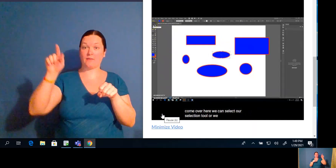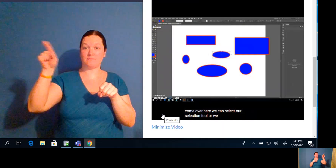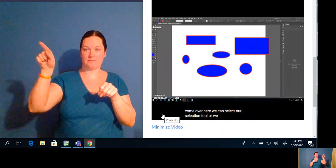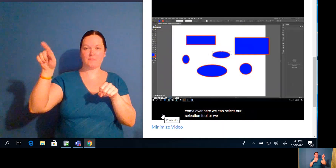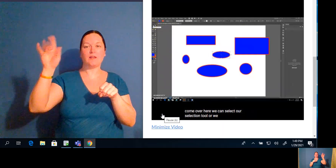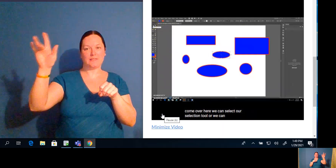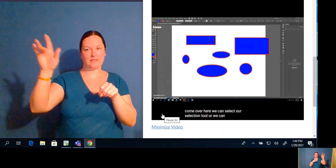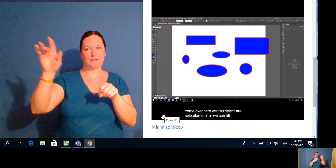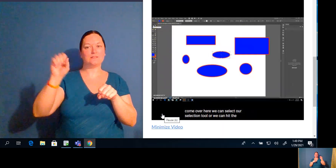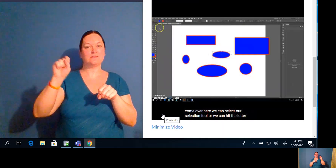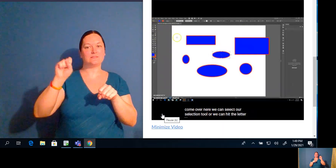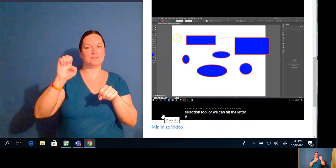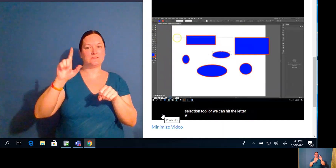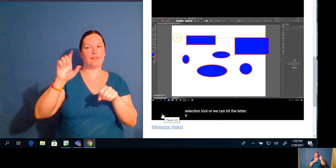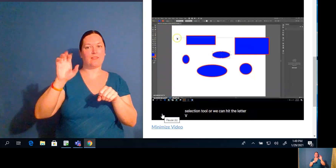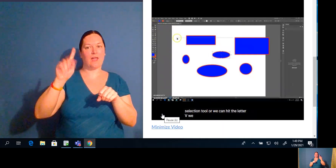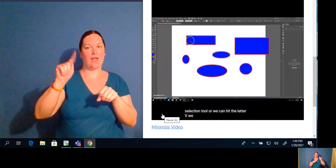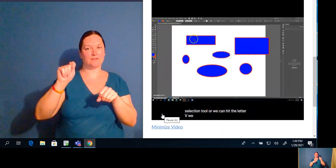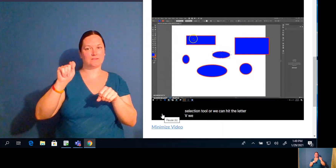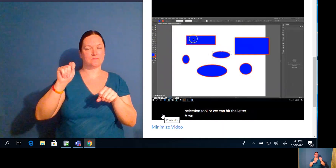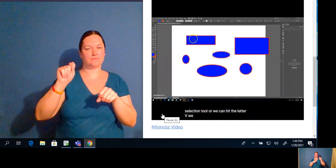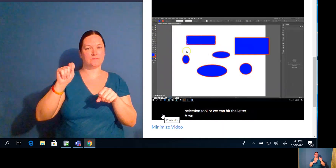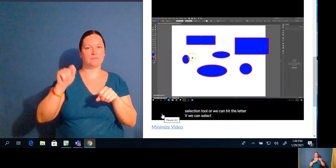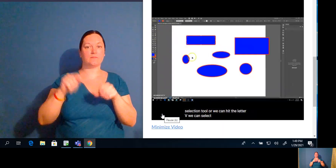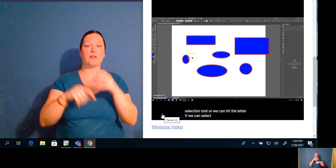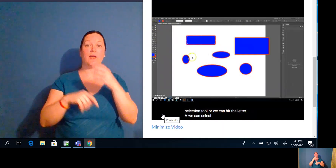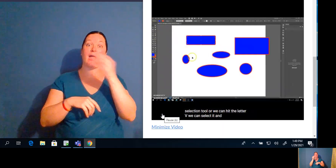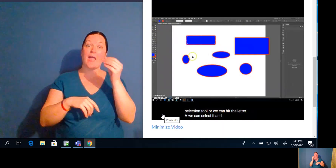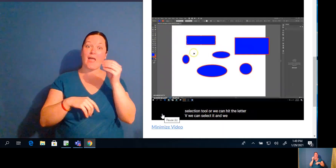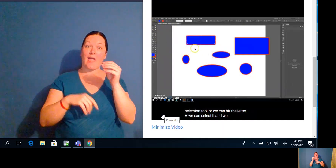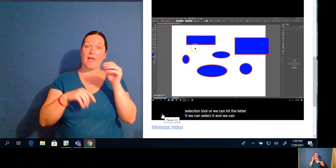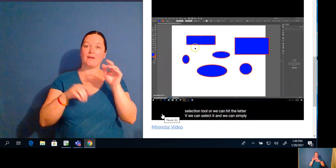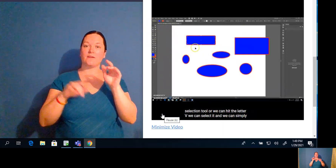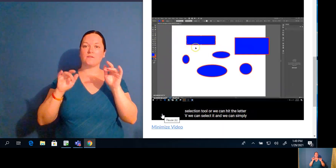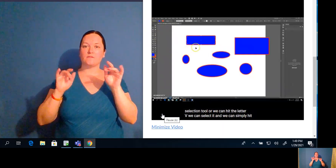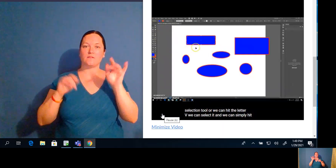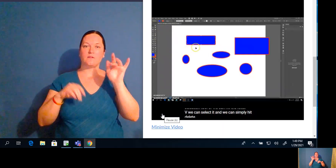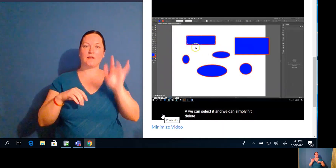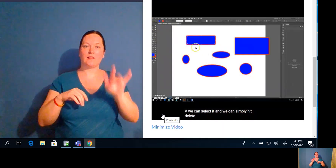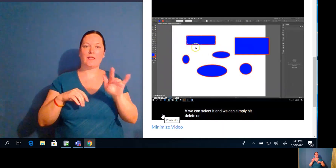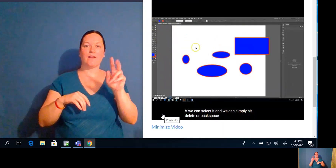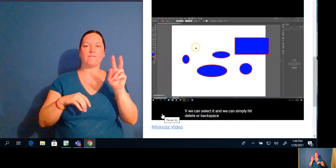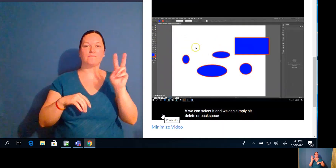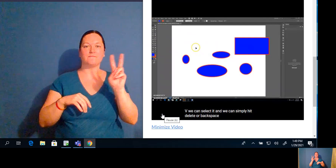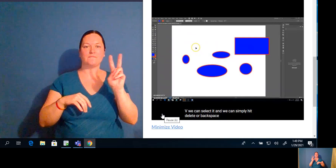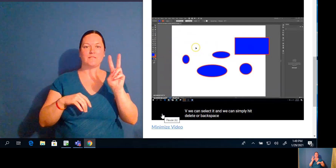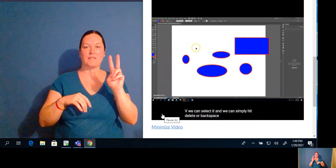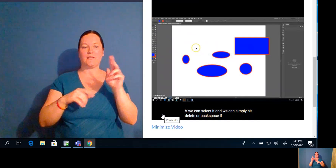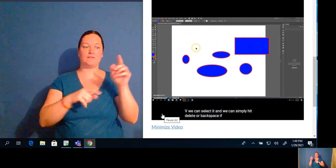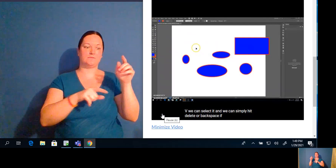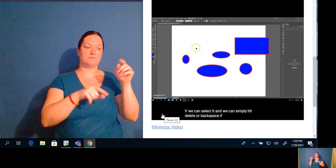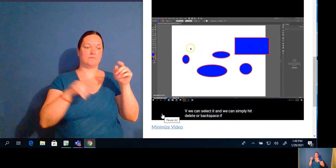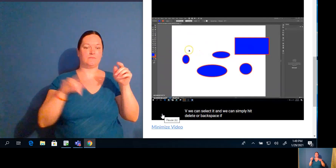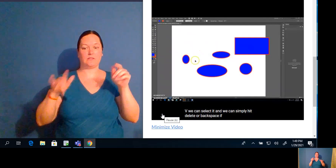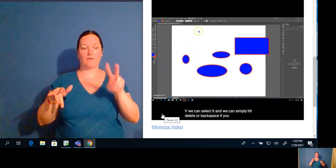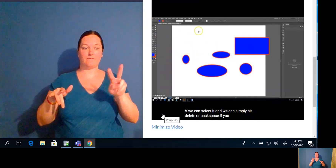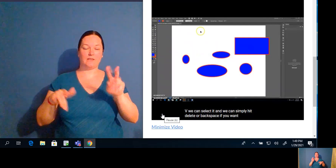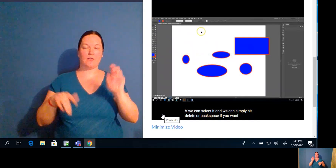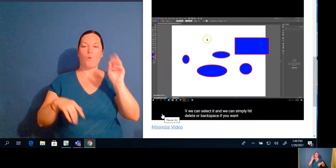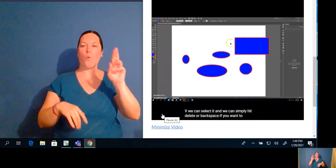selection tool, or we can hit the letter V. We can select it and we can simply hit delete or